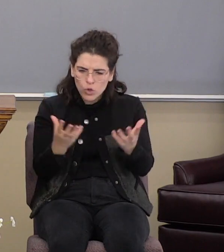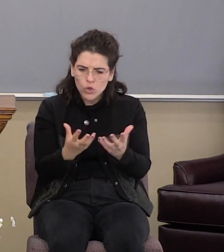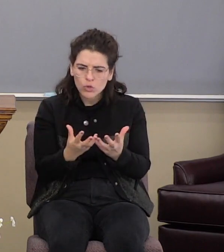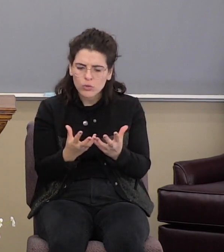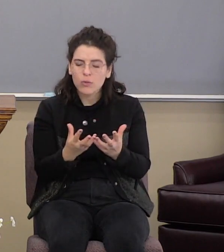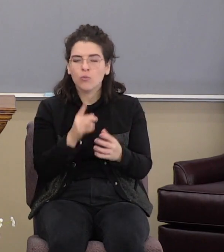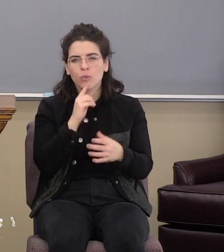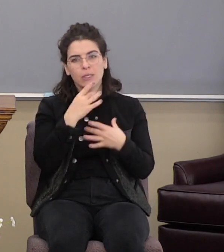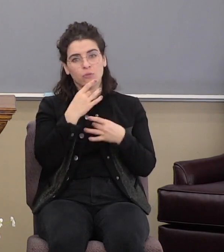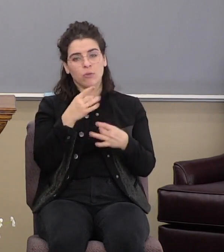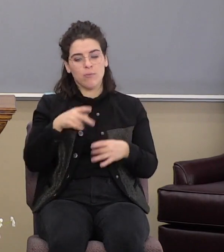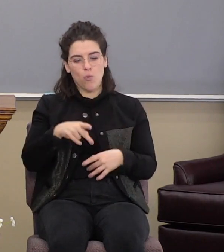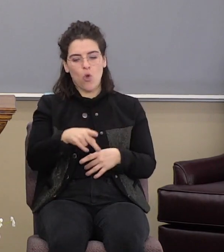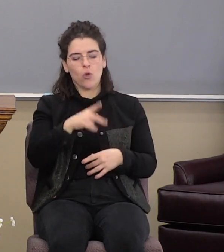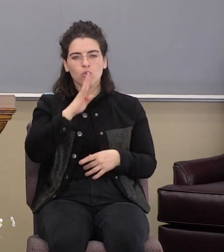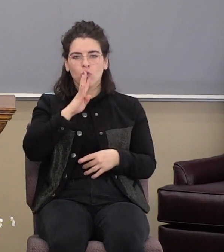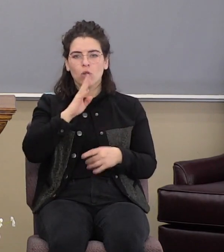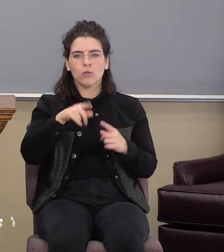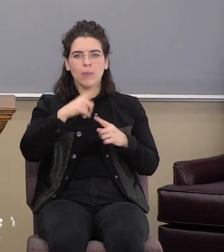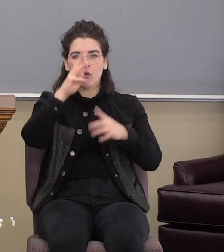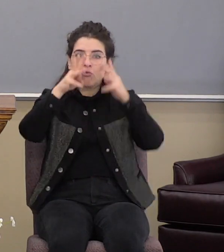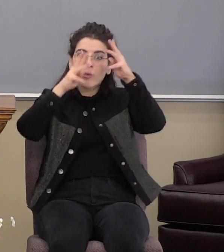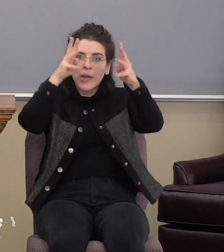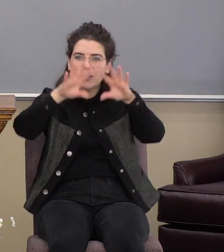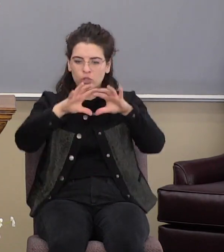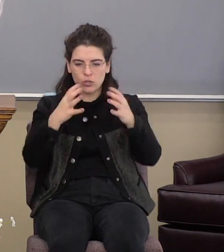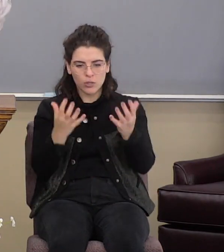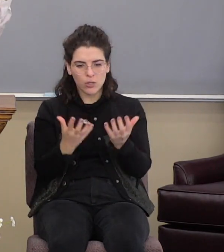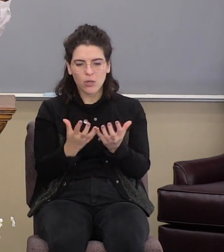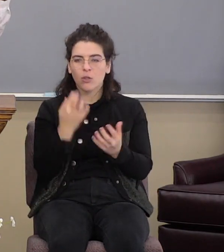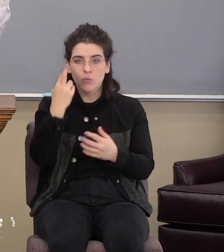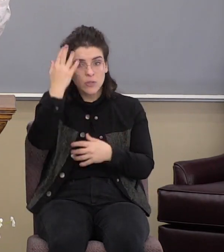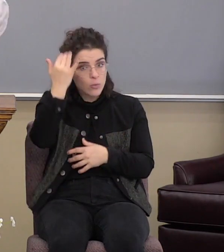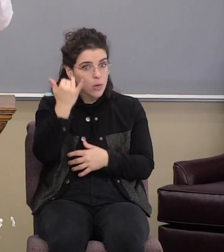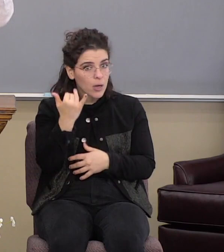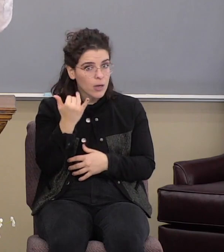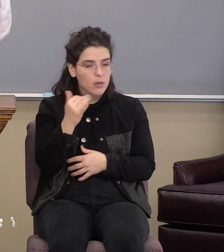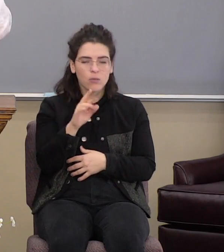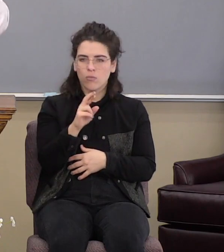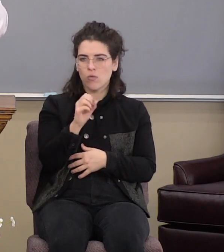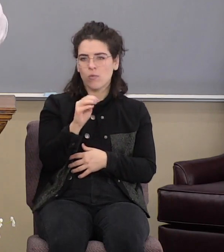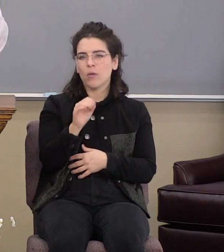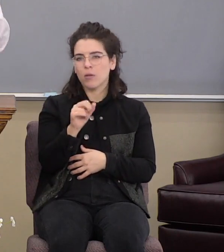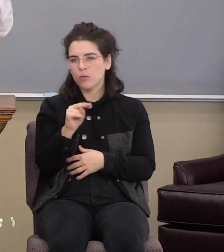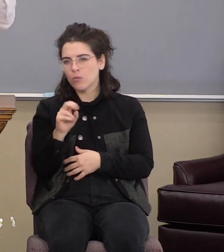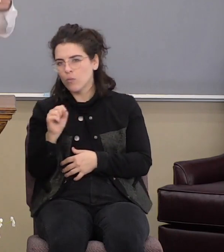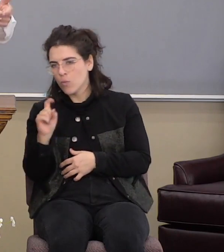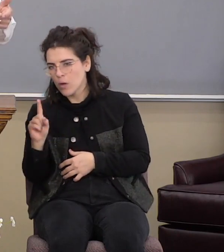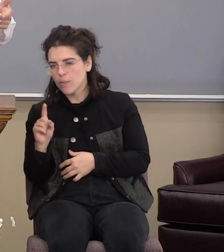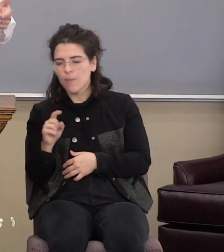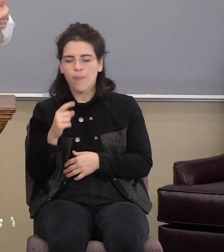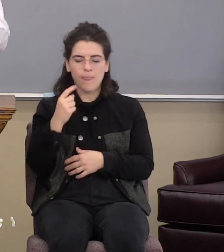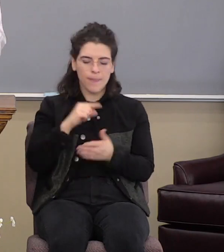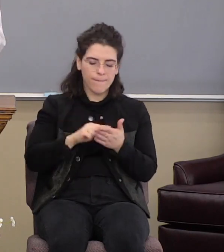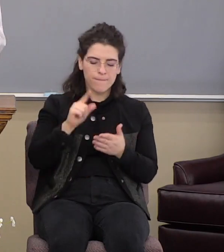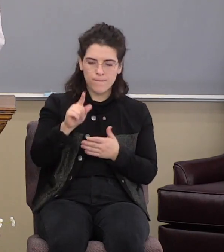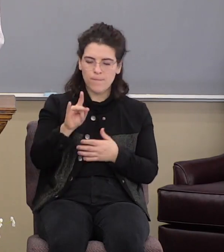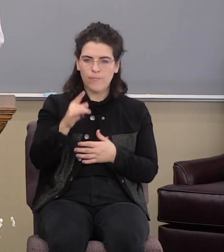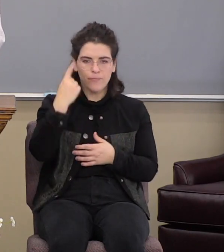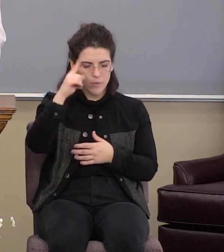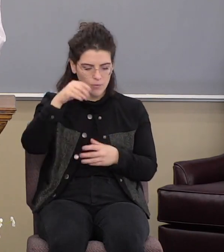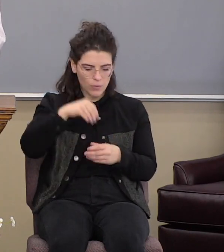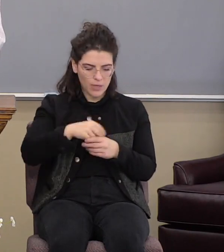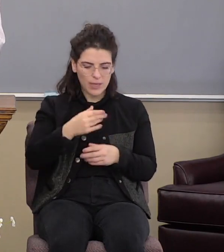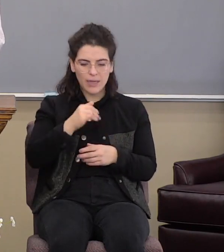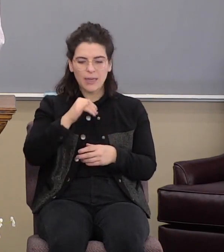talks about creation. There's a reason for that, Romans chapter 1, okay? Verse 28, for in him we